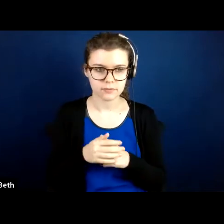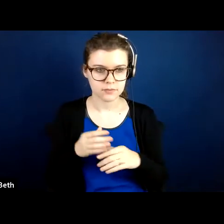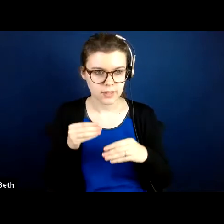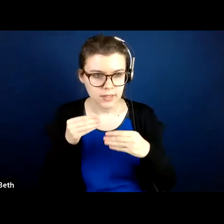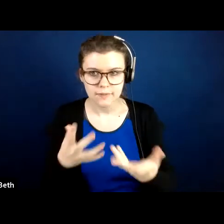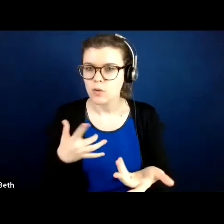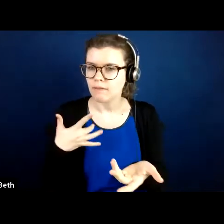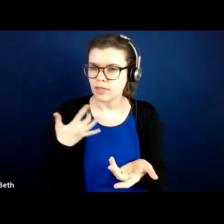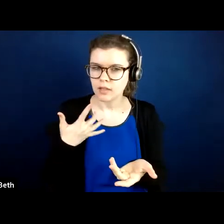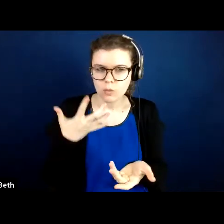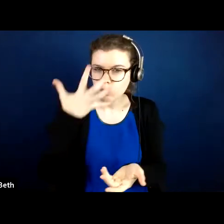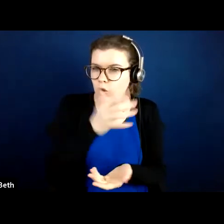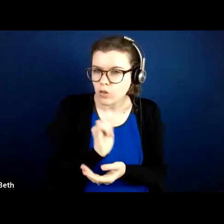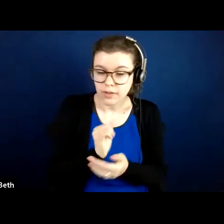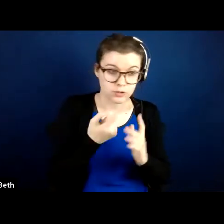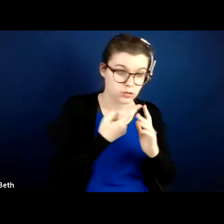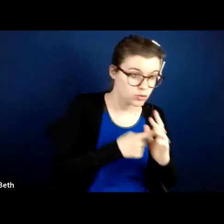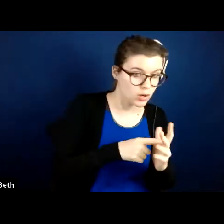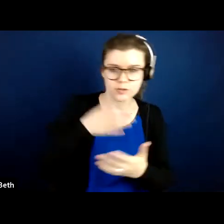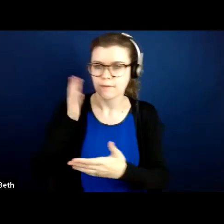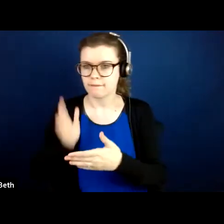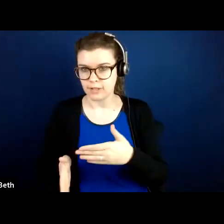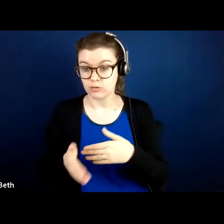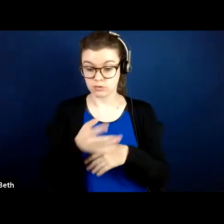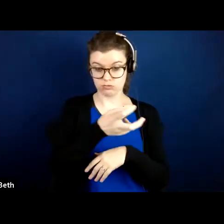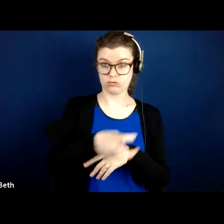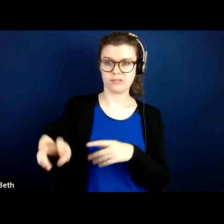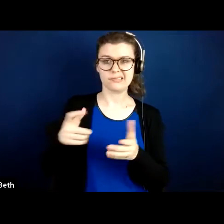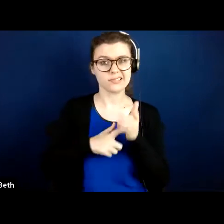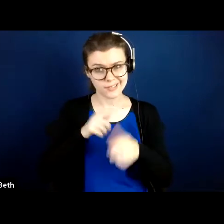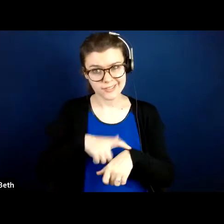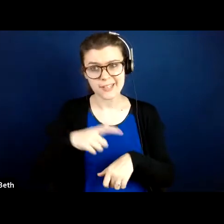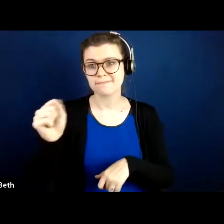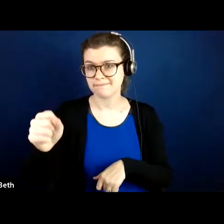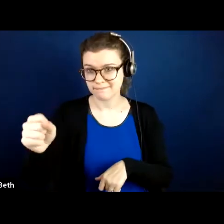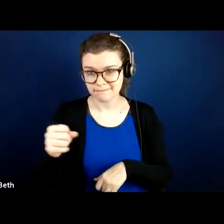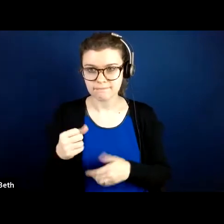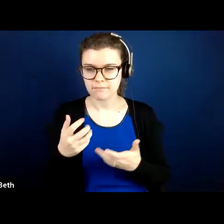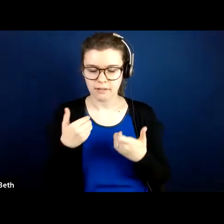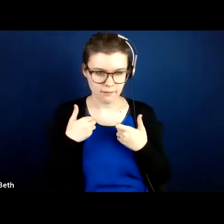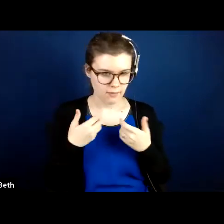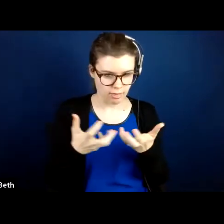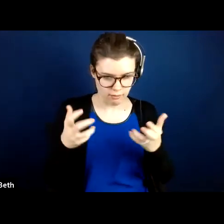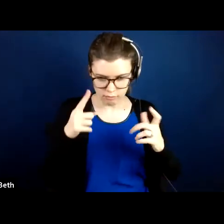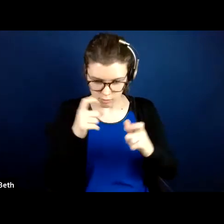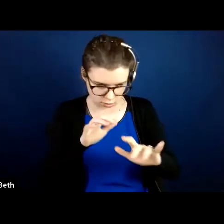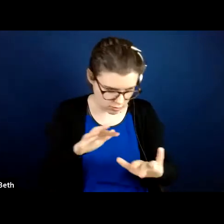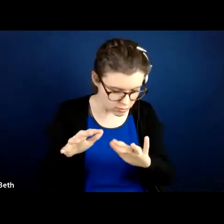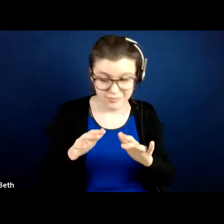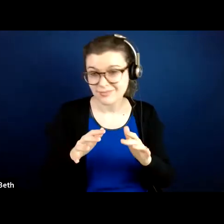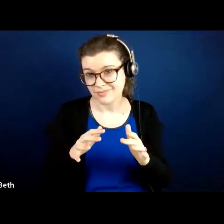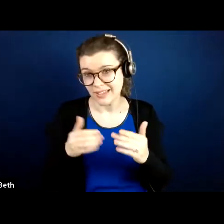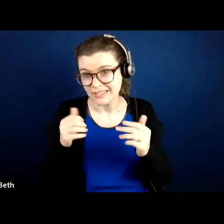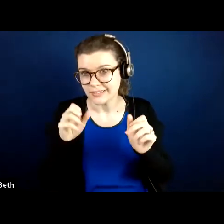what transitions look like from start to finish. Transitions take a long time. There's a lot of moving pieces and they're very